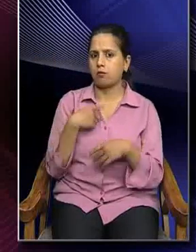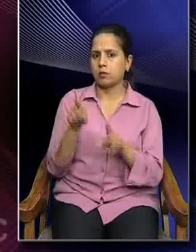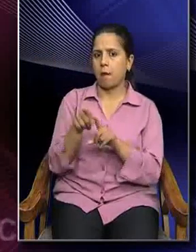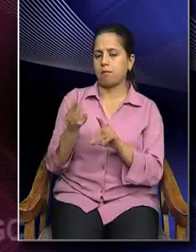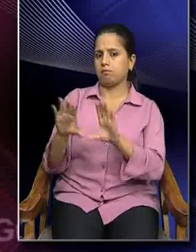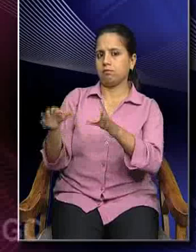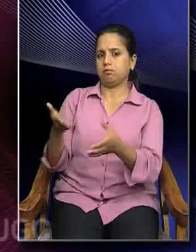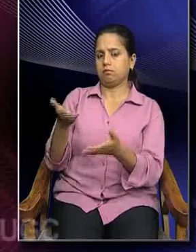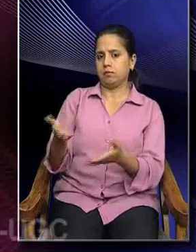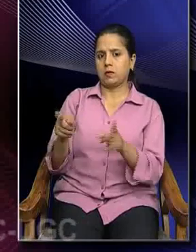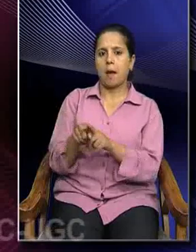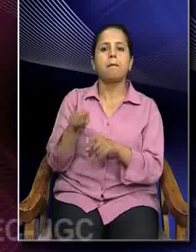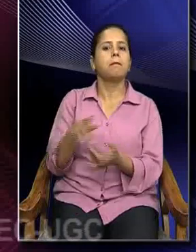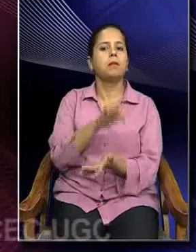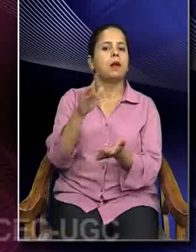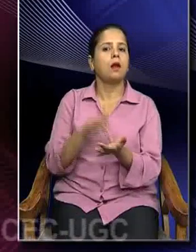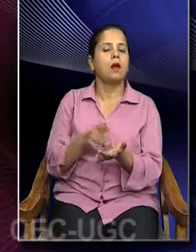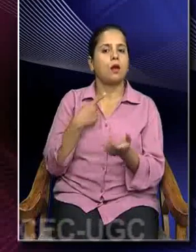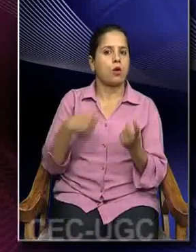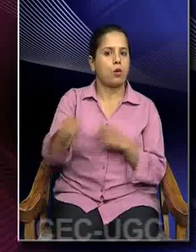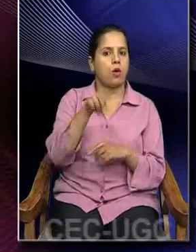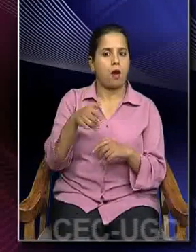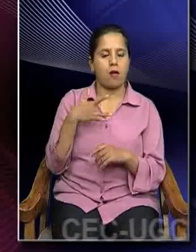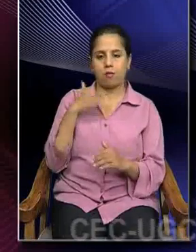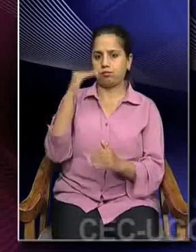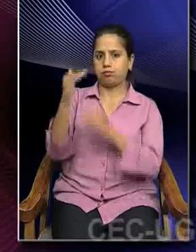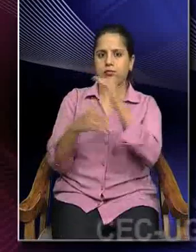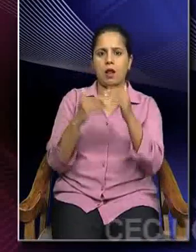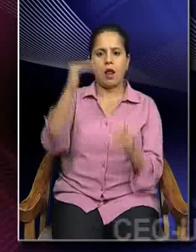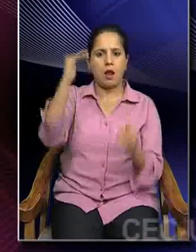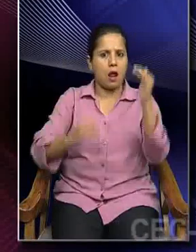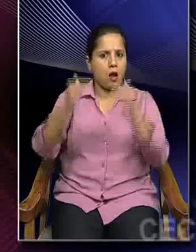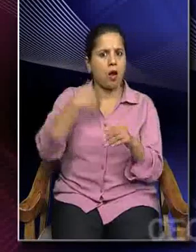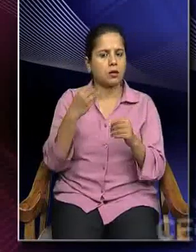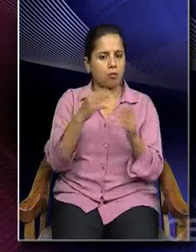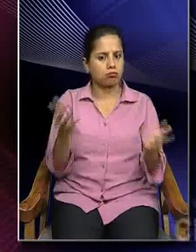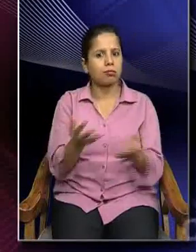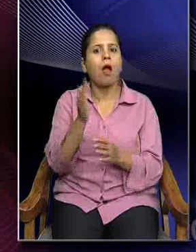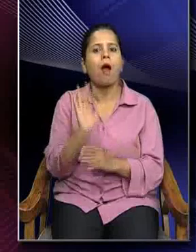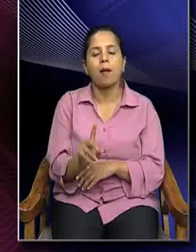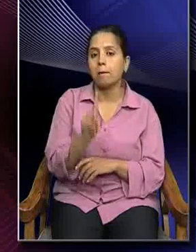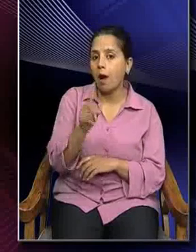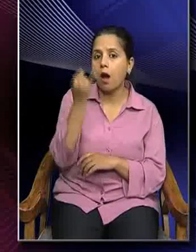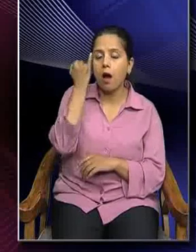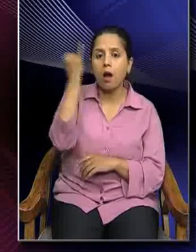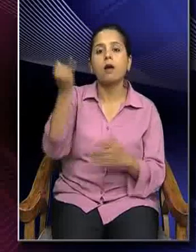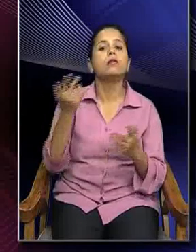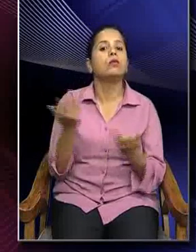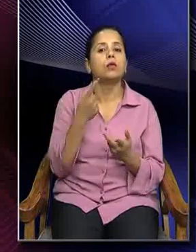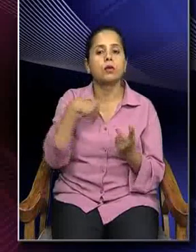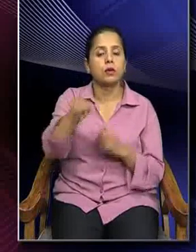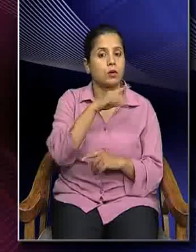is also the place where we nurture inequality. But the idea is that it is